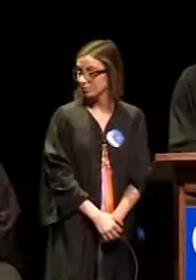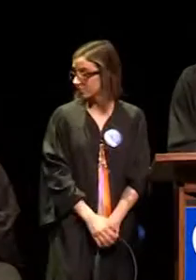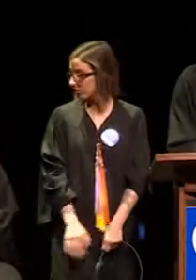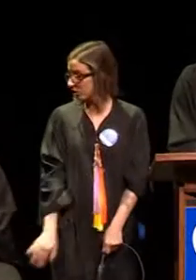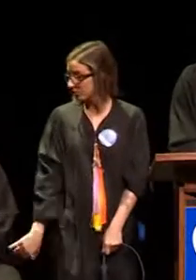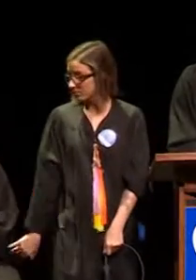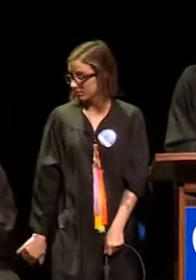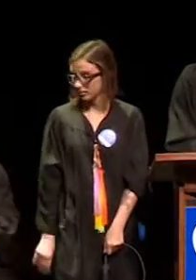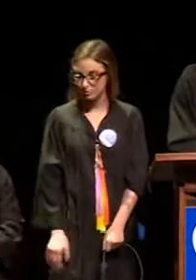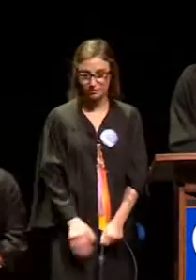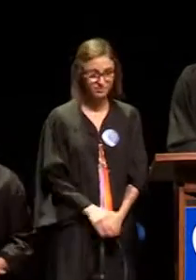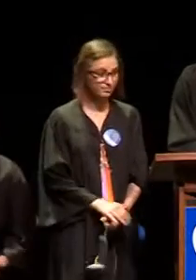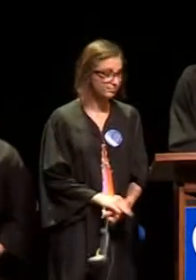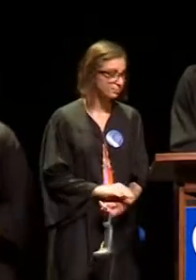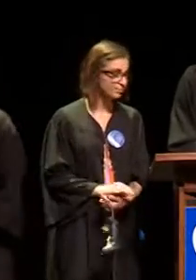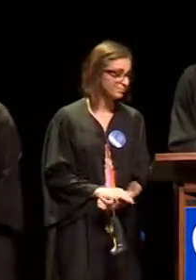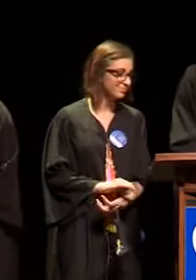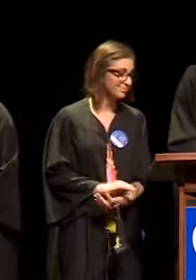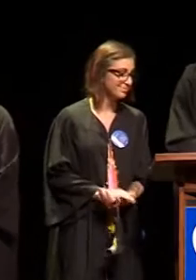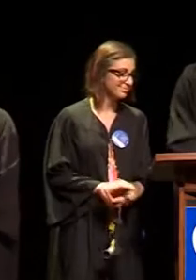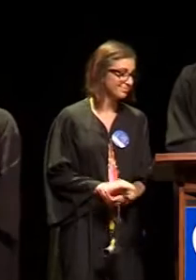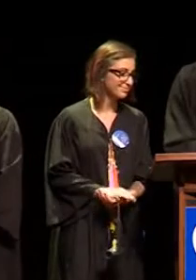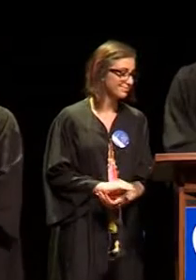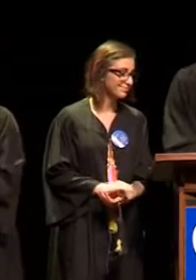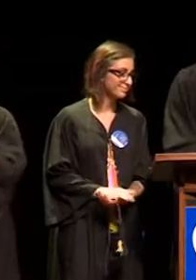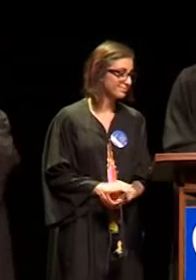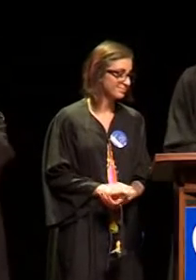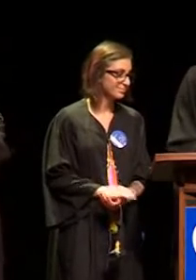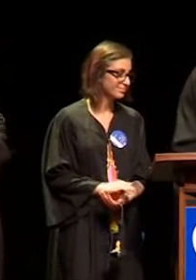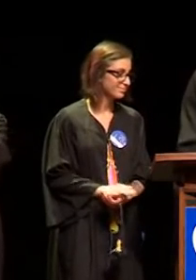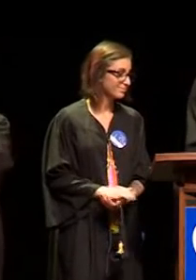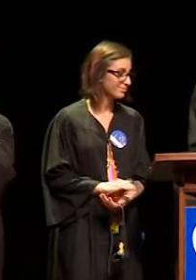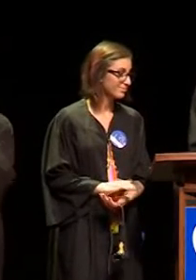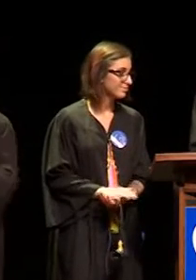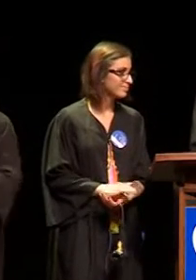Thank you, Madam Chancellor and Madam President.